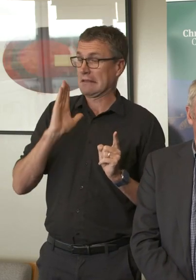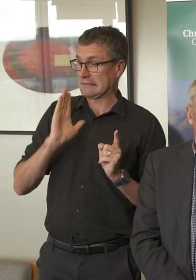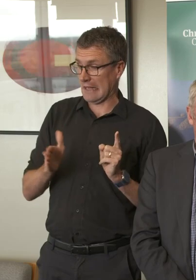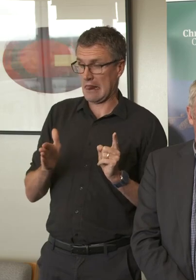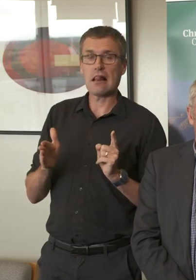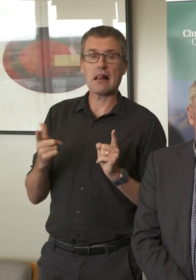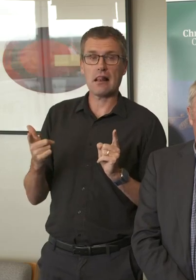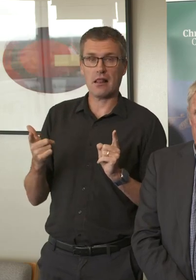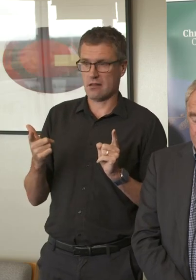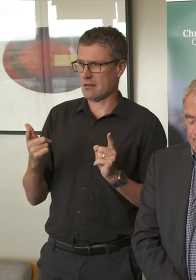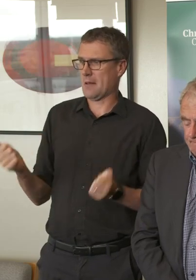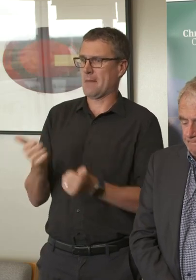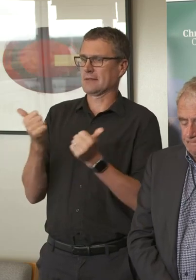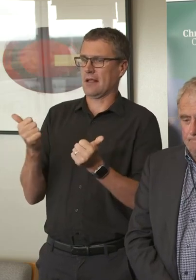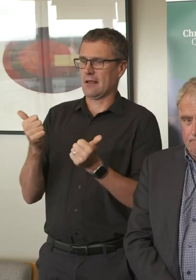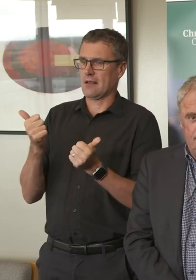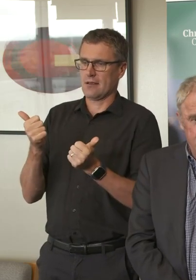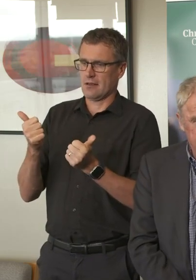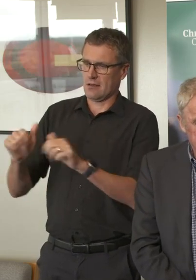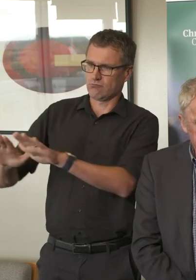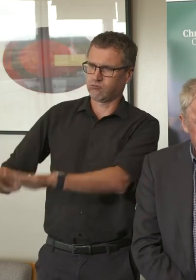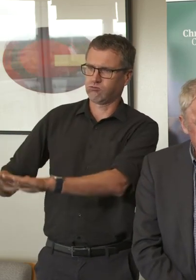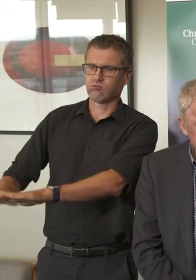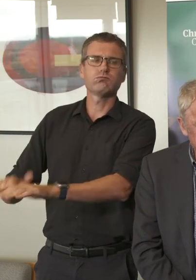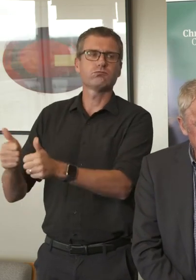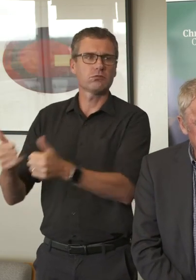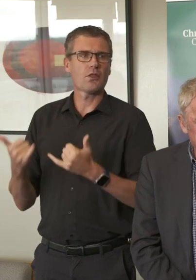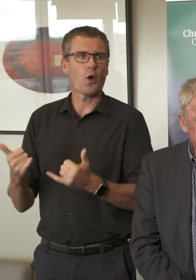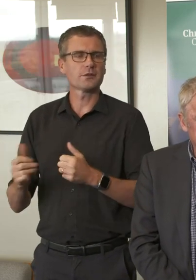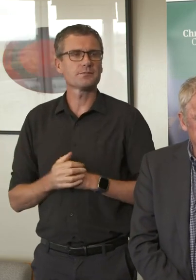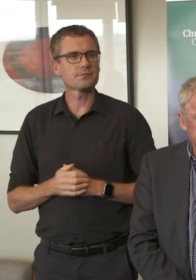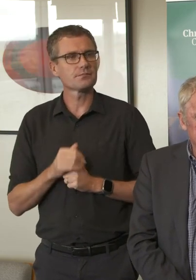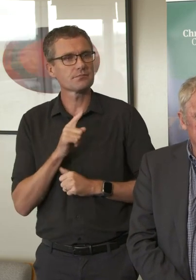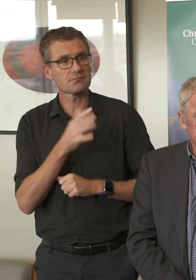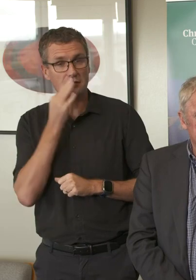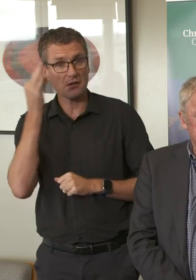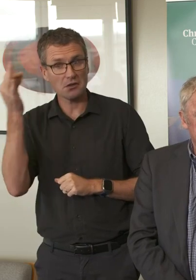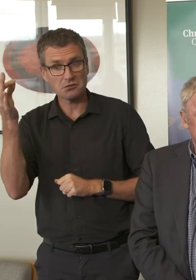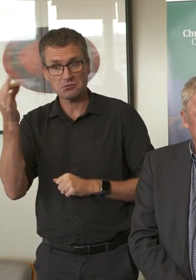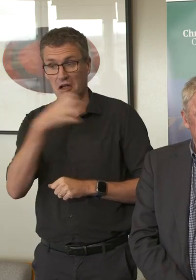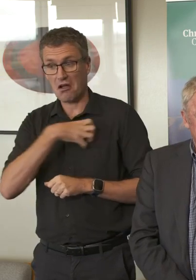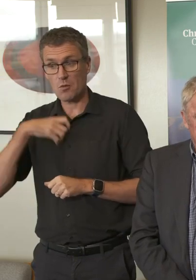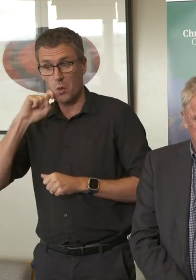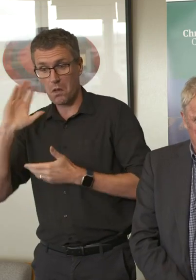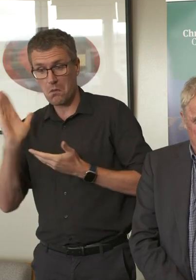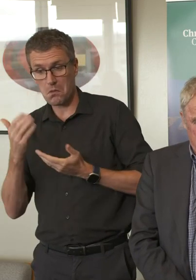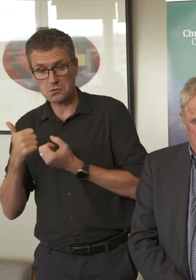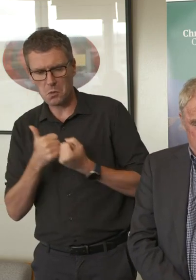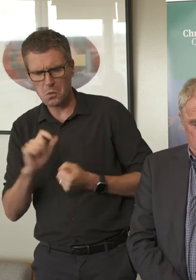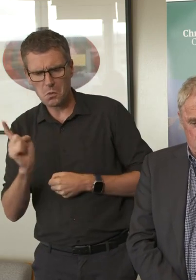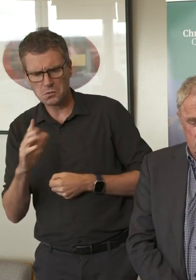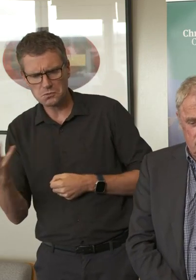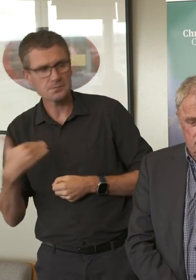river, which was good to hear. Yeah. Is there further support on its way from central government? If so, what's the next step? Yeah, so of course